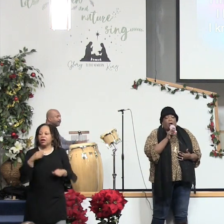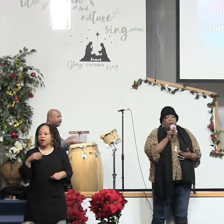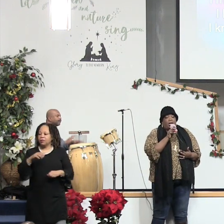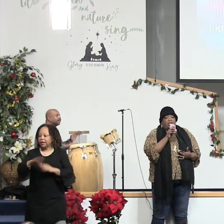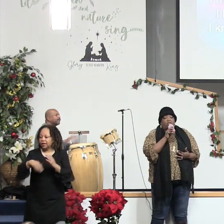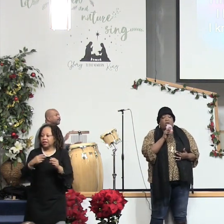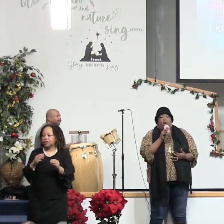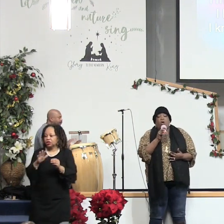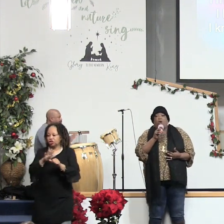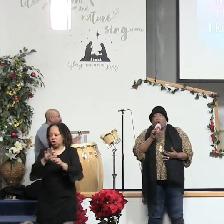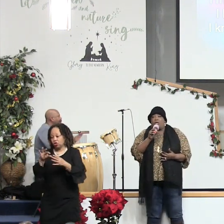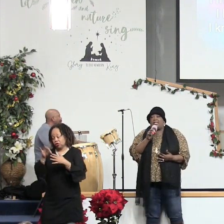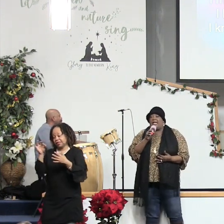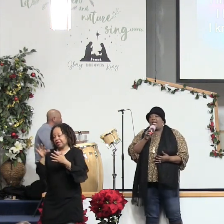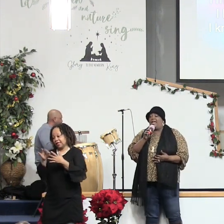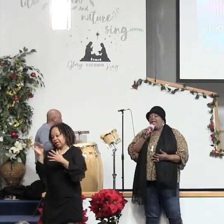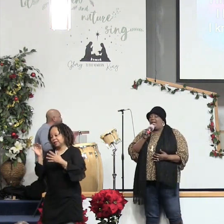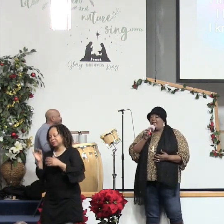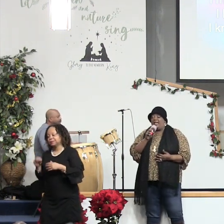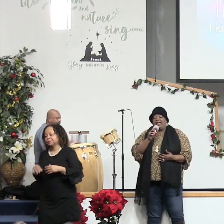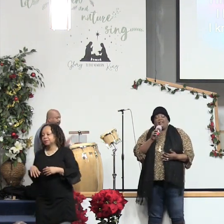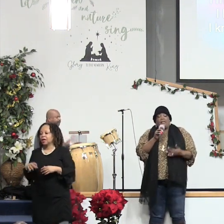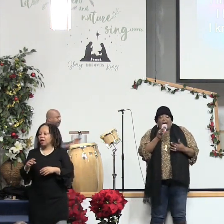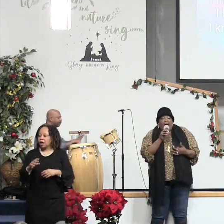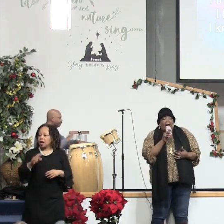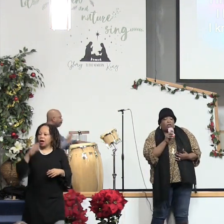loved, I'm already chosen.